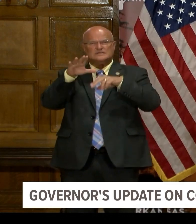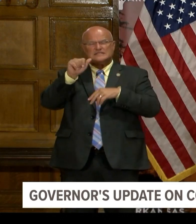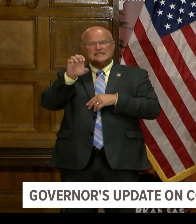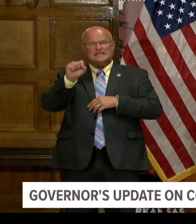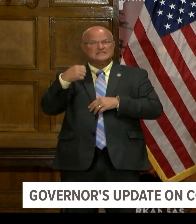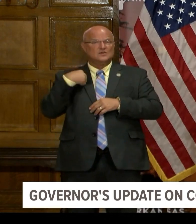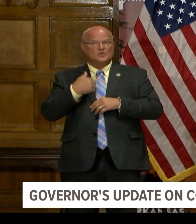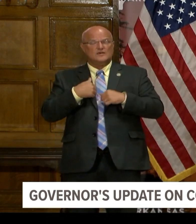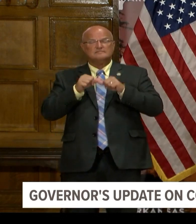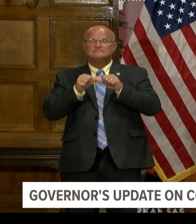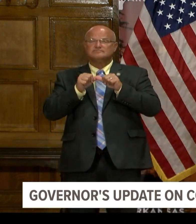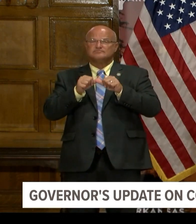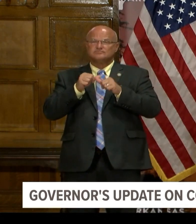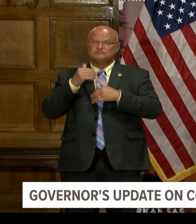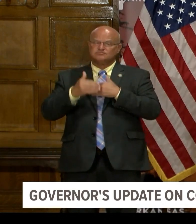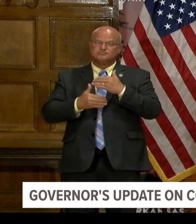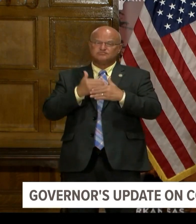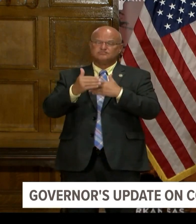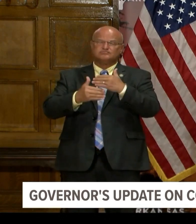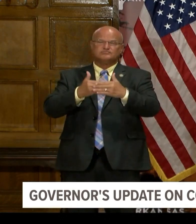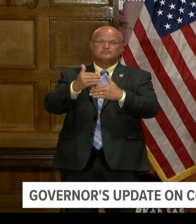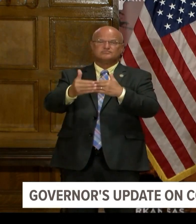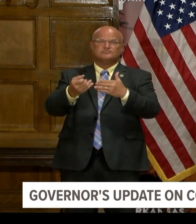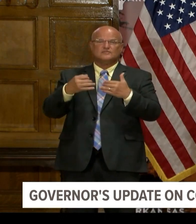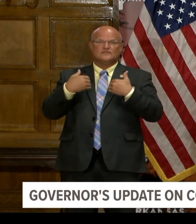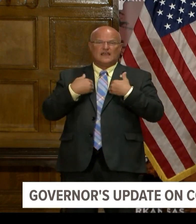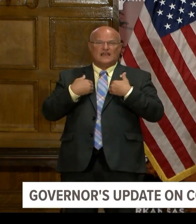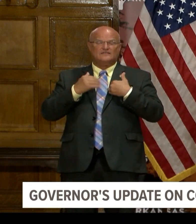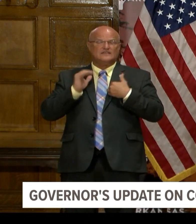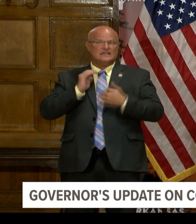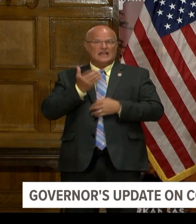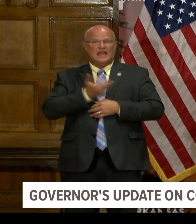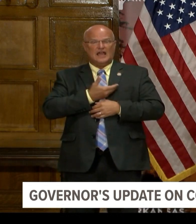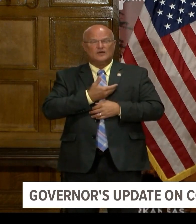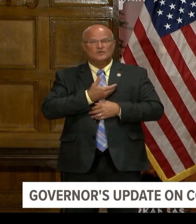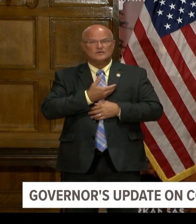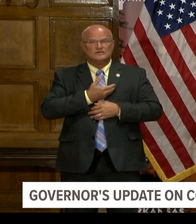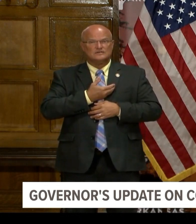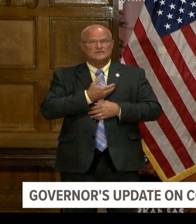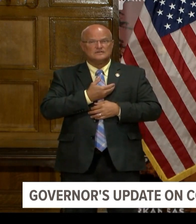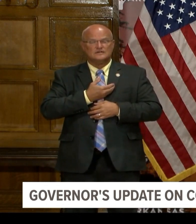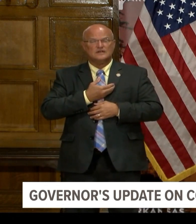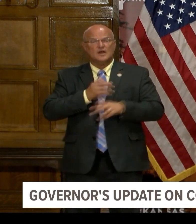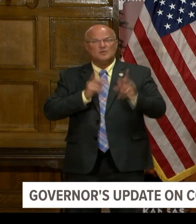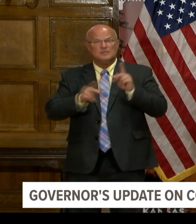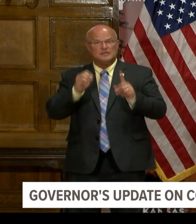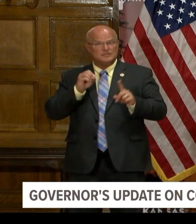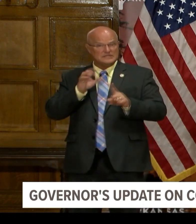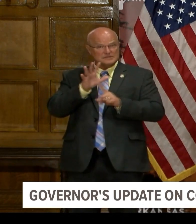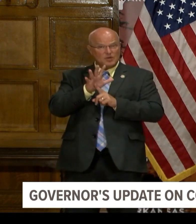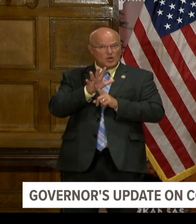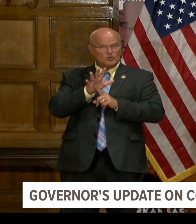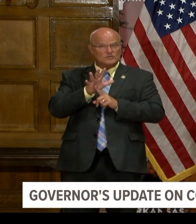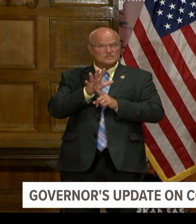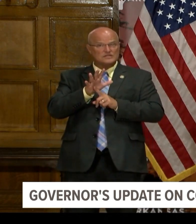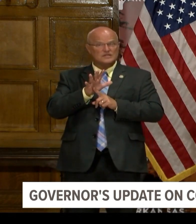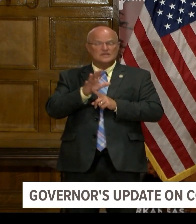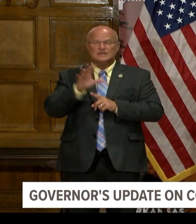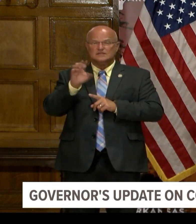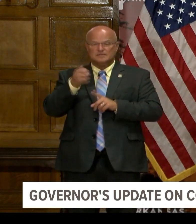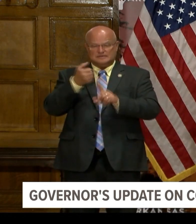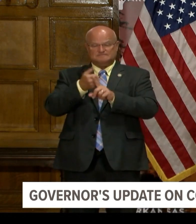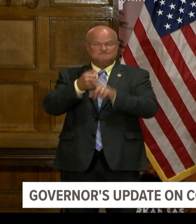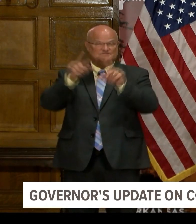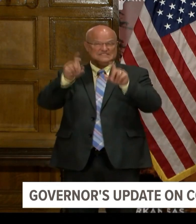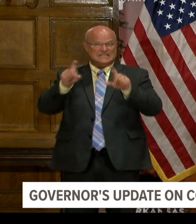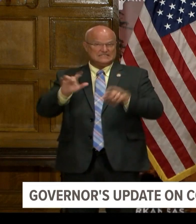had a consistent pattern of having for those that would have been exposed to be tested